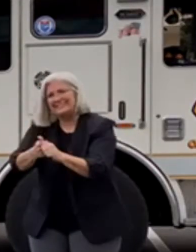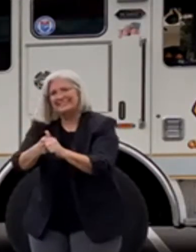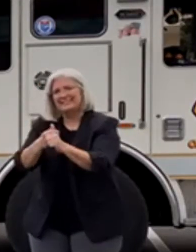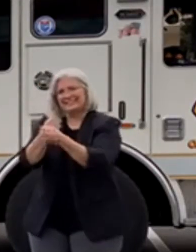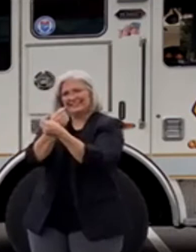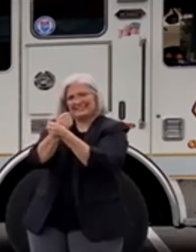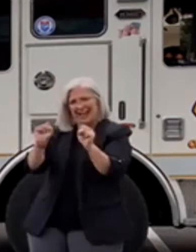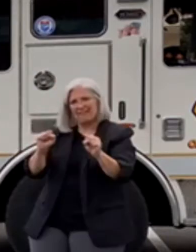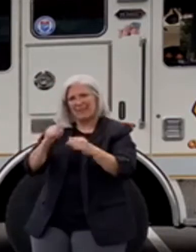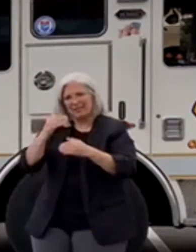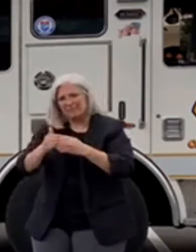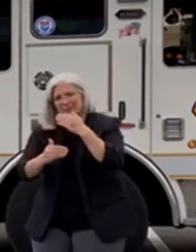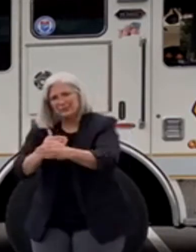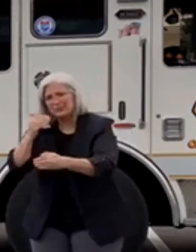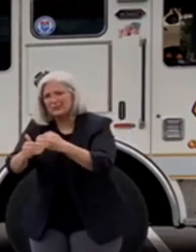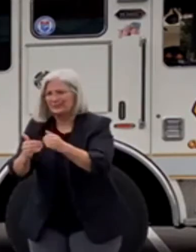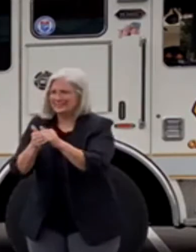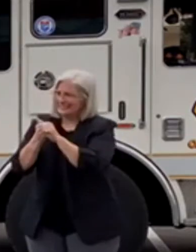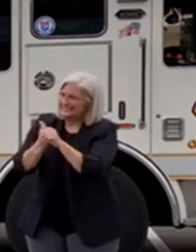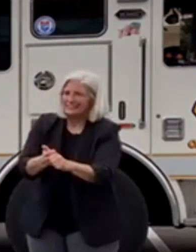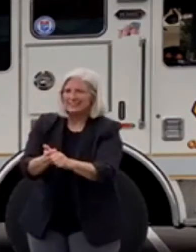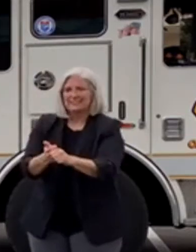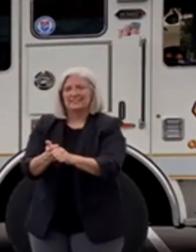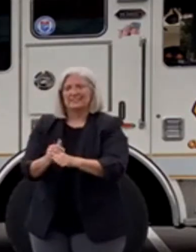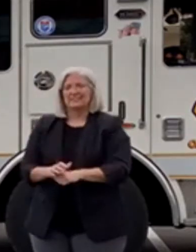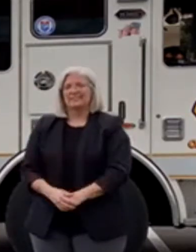and at all times.